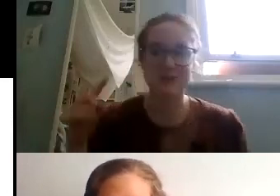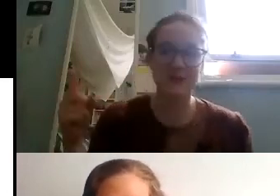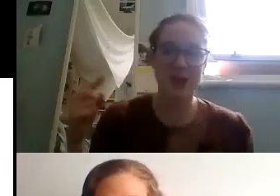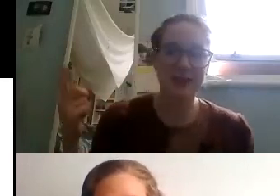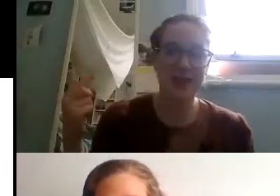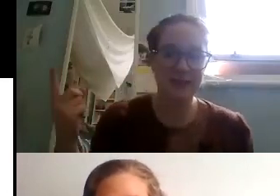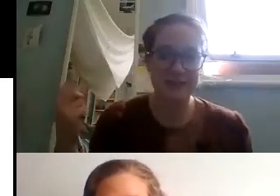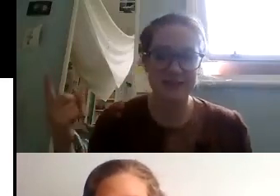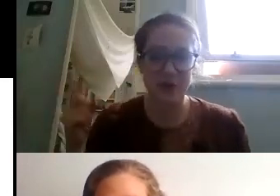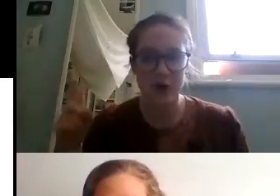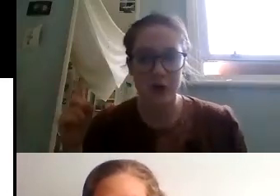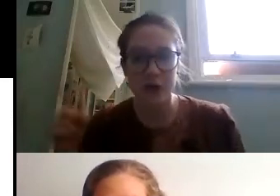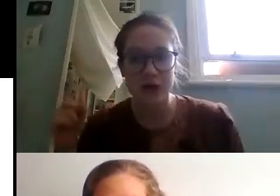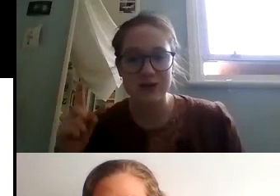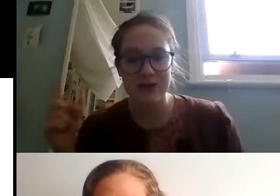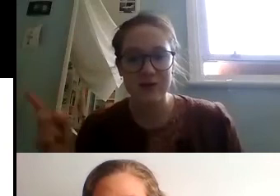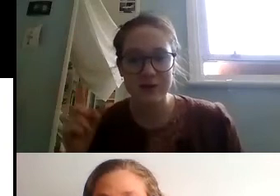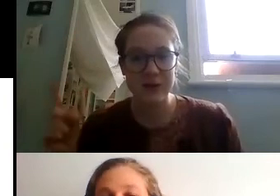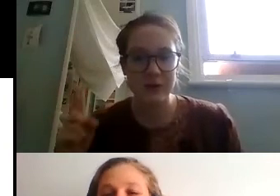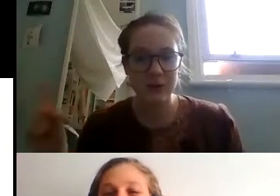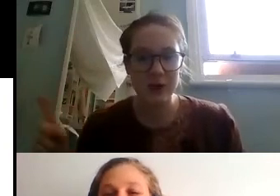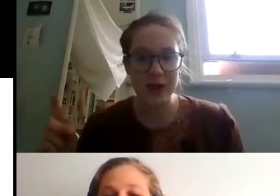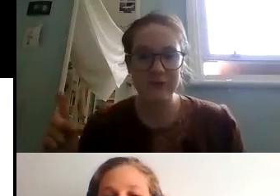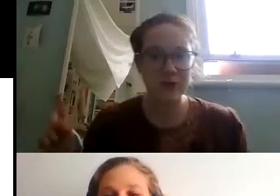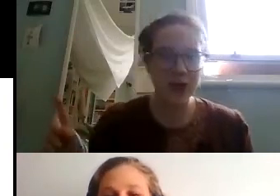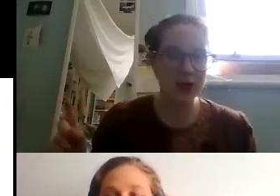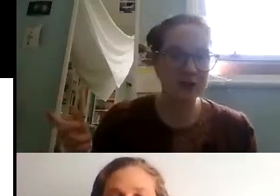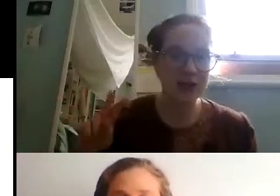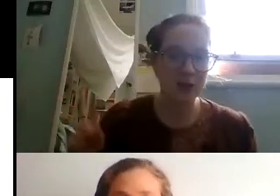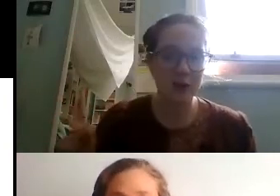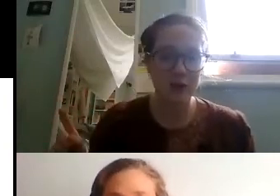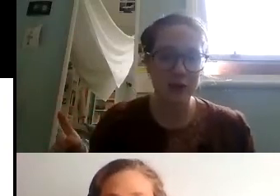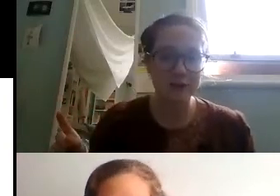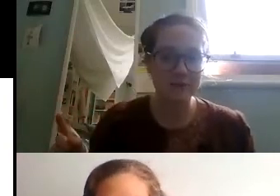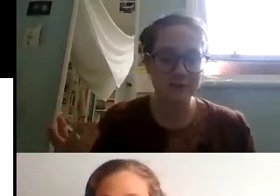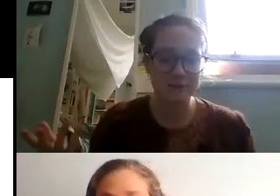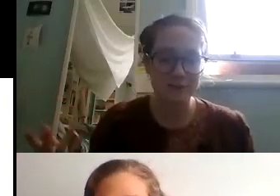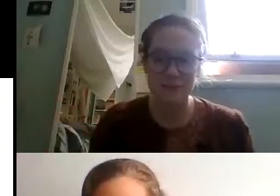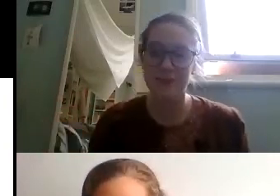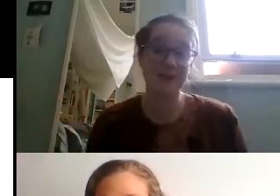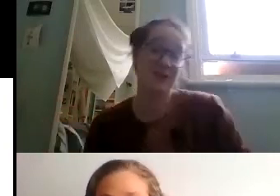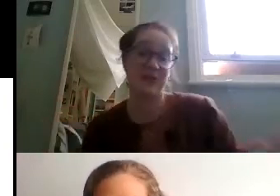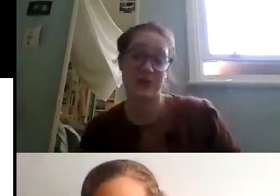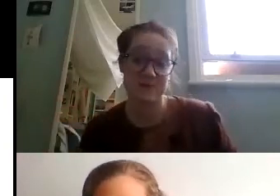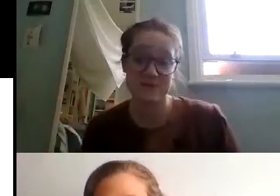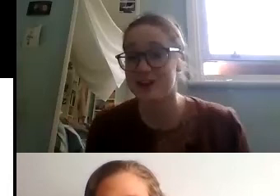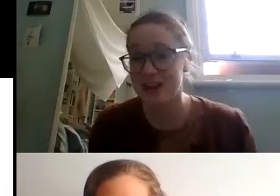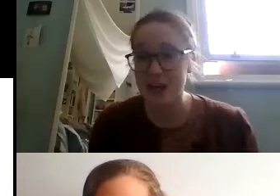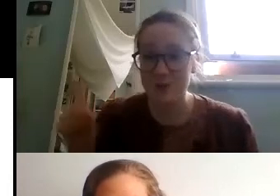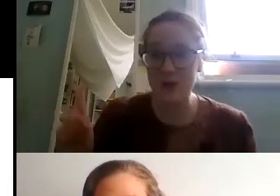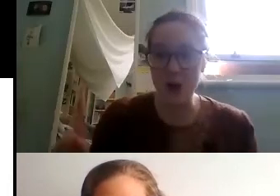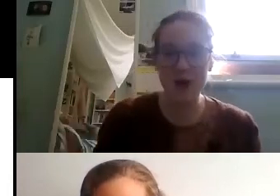downwards because if you go like this is who. So, and if you say name who, I mean, you could,